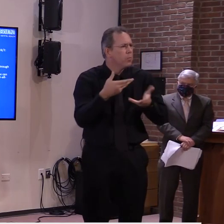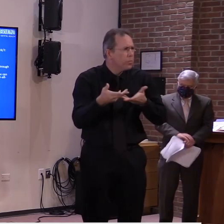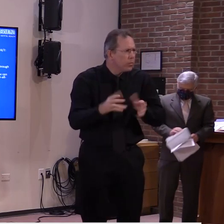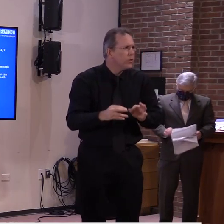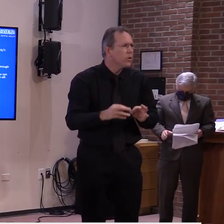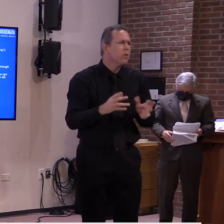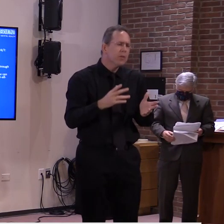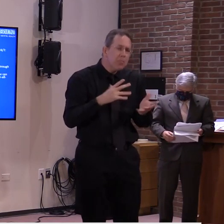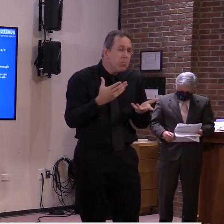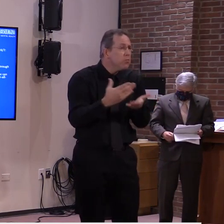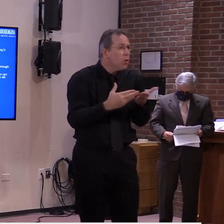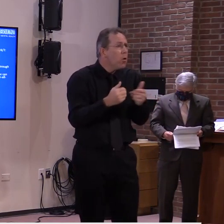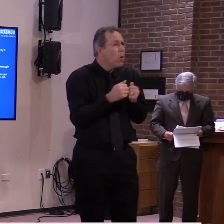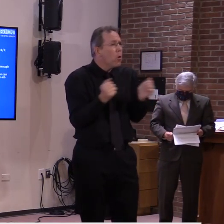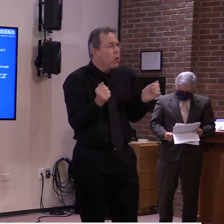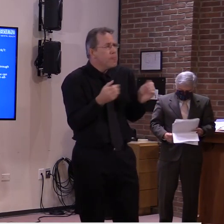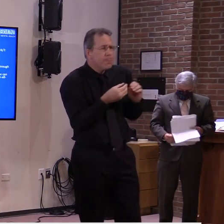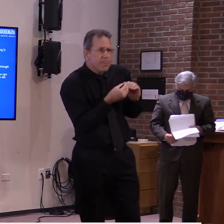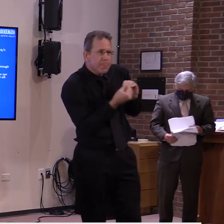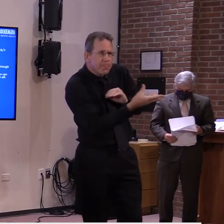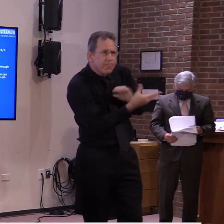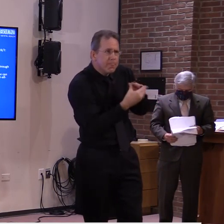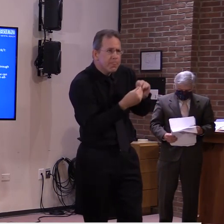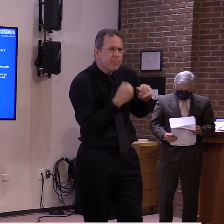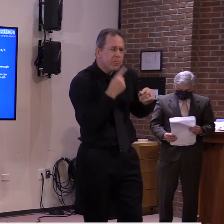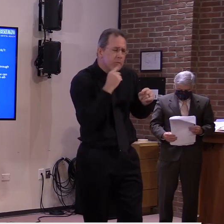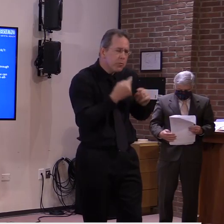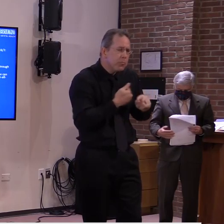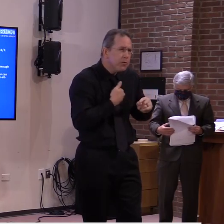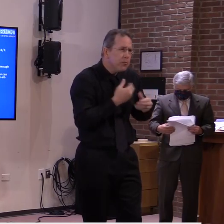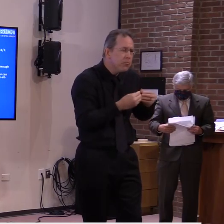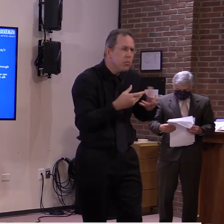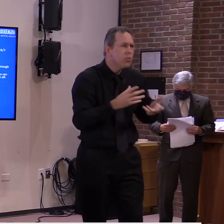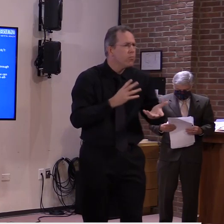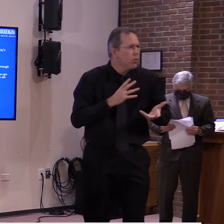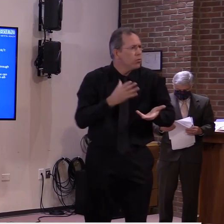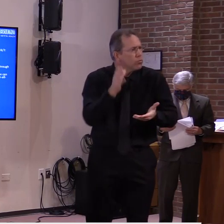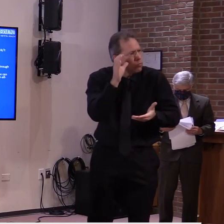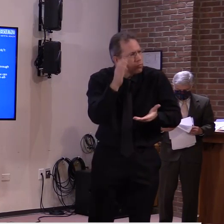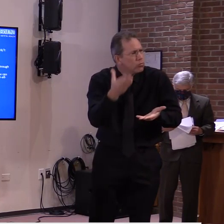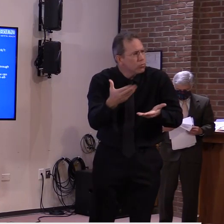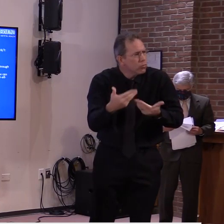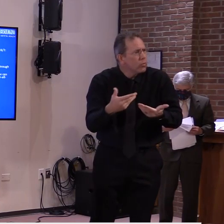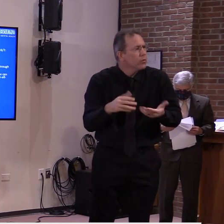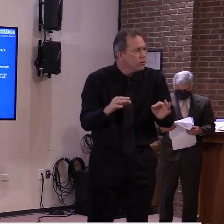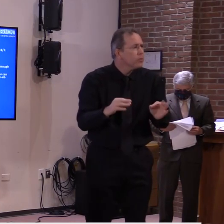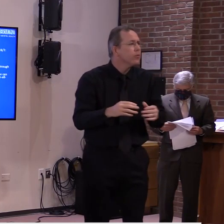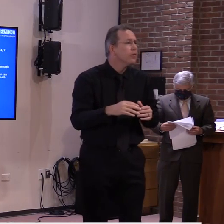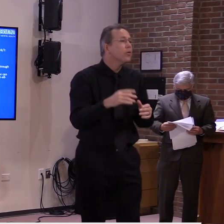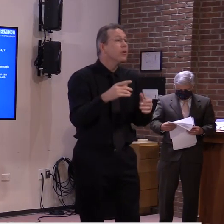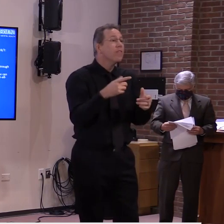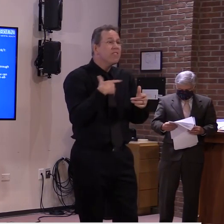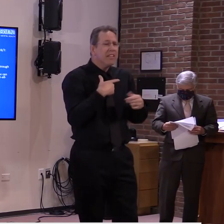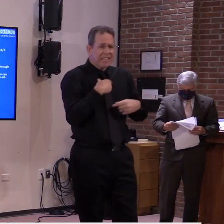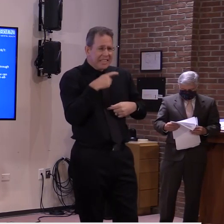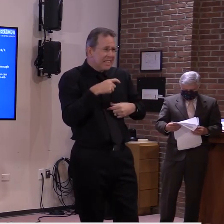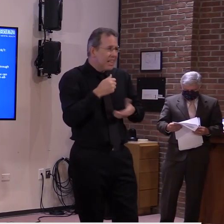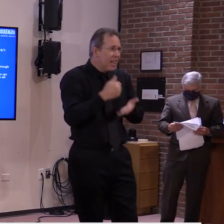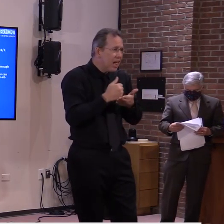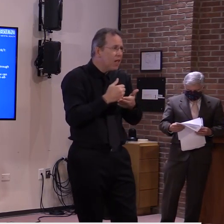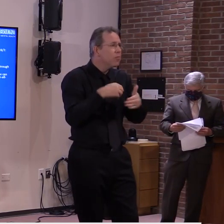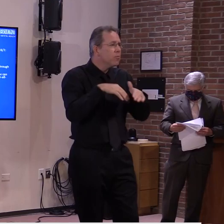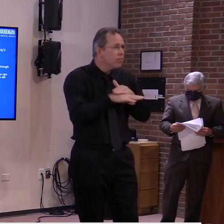know someone or you are in need of support, you can also access the crisis text line by texting the letters VT